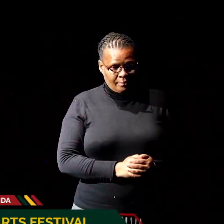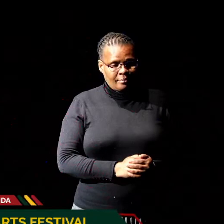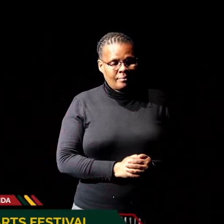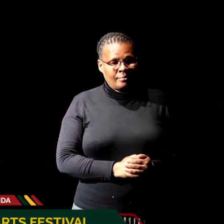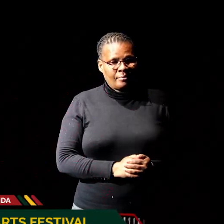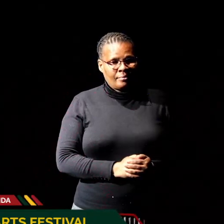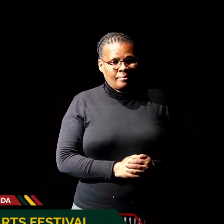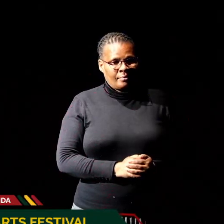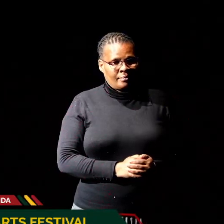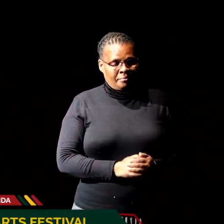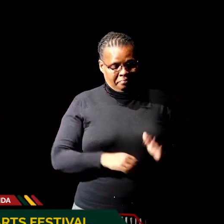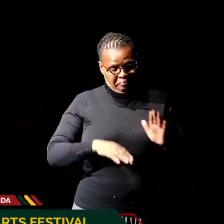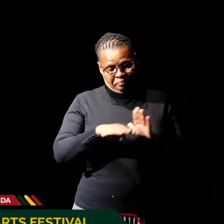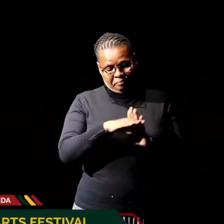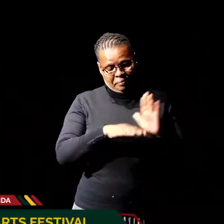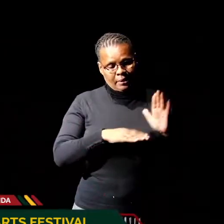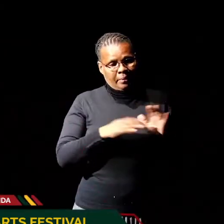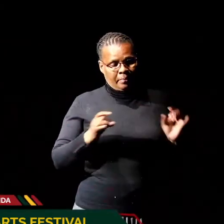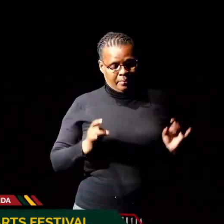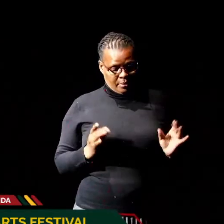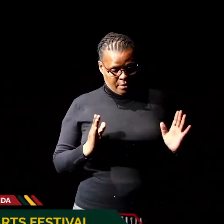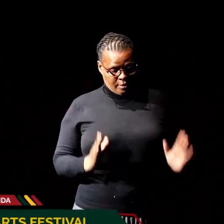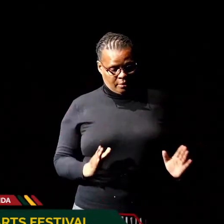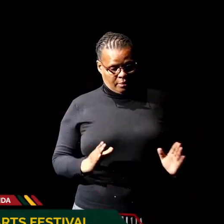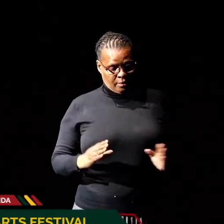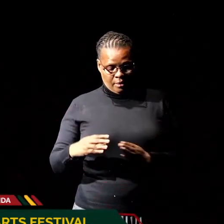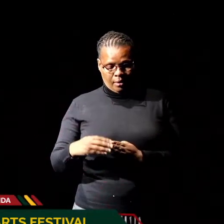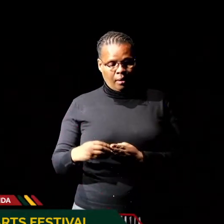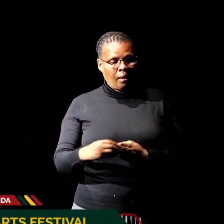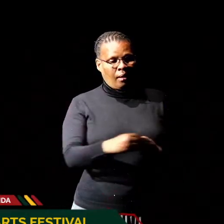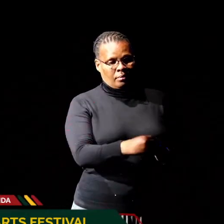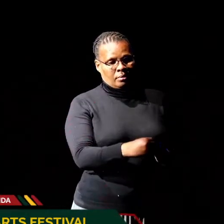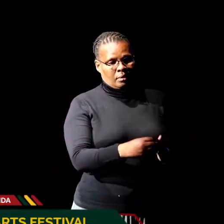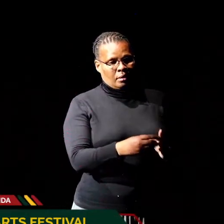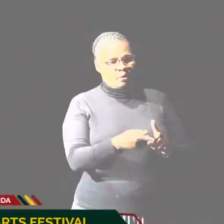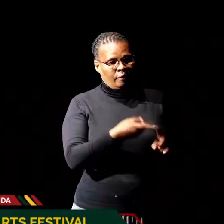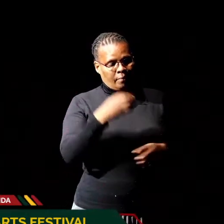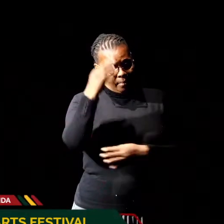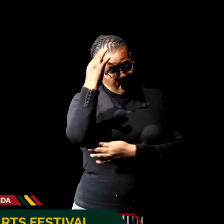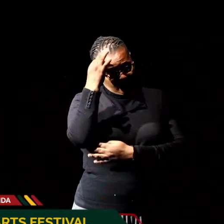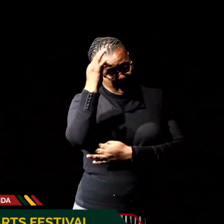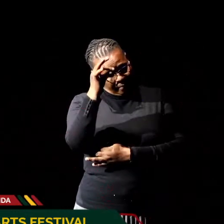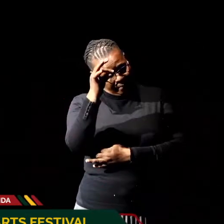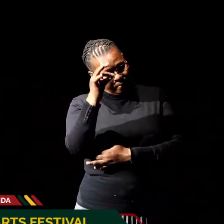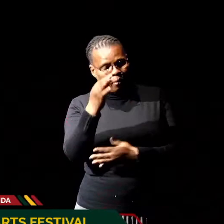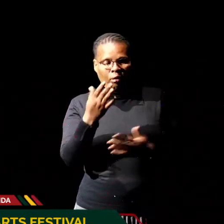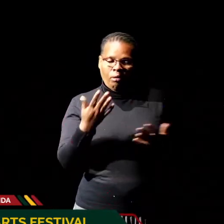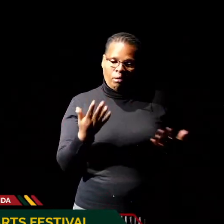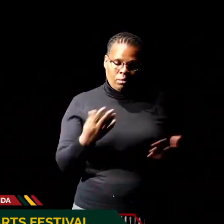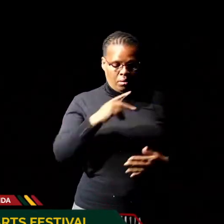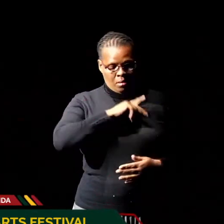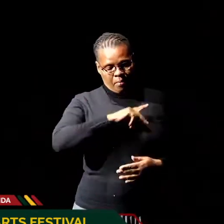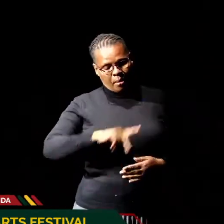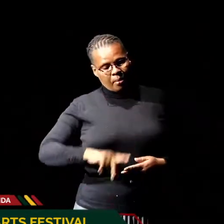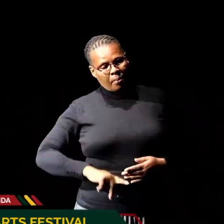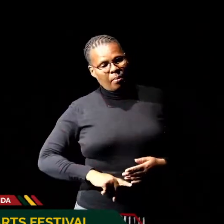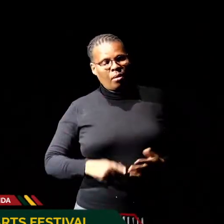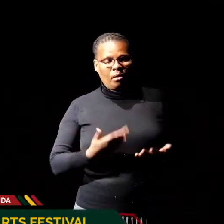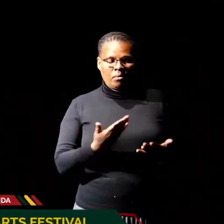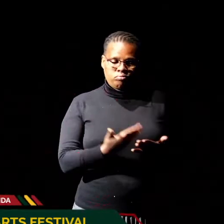leaders of the government, from the Premier, MEC, and